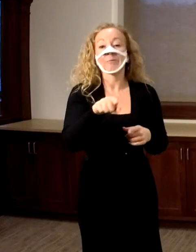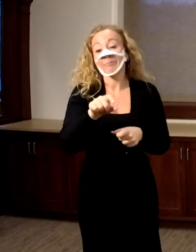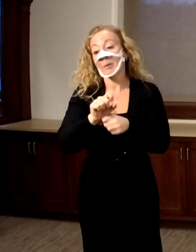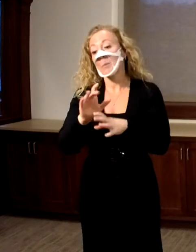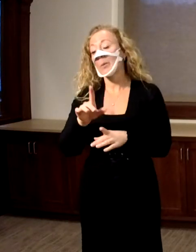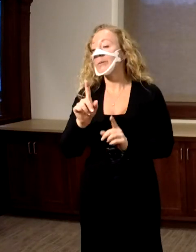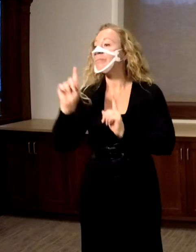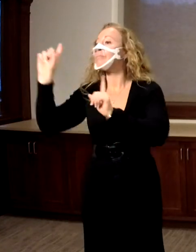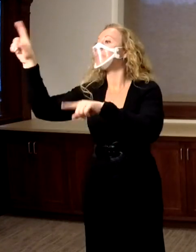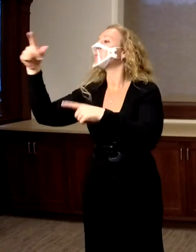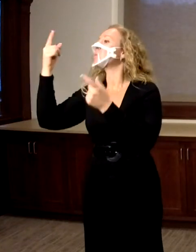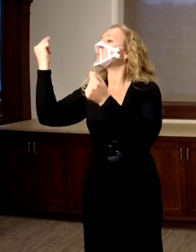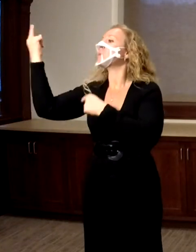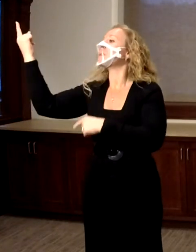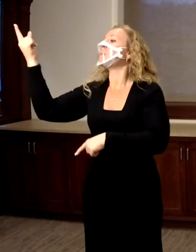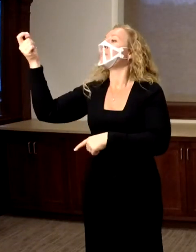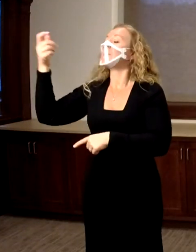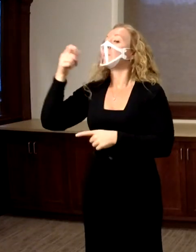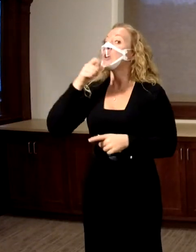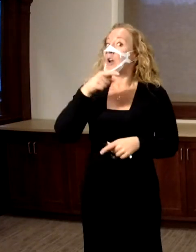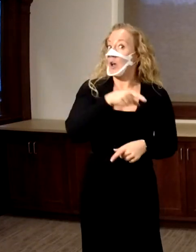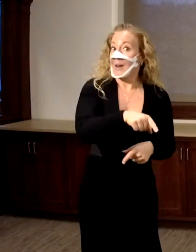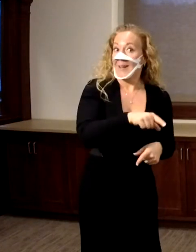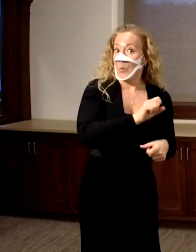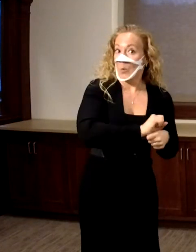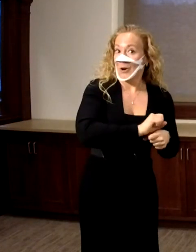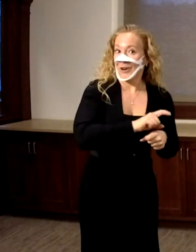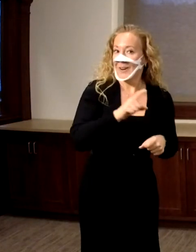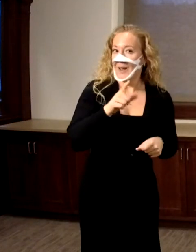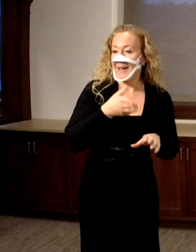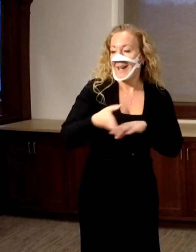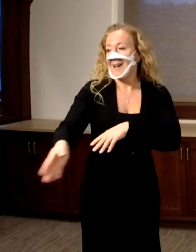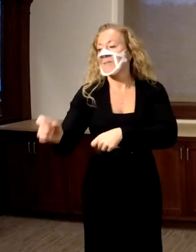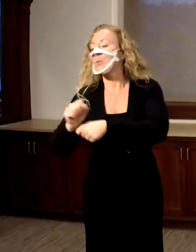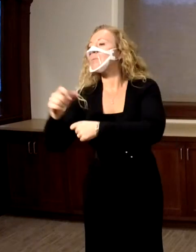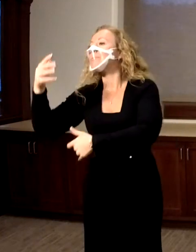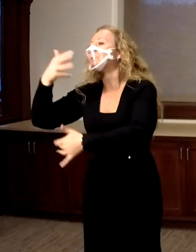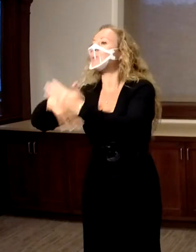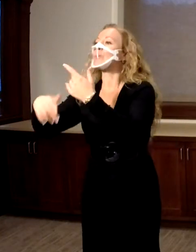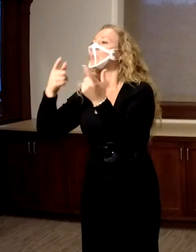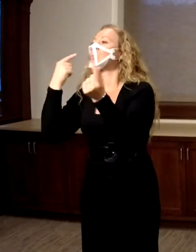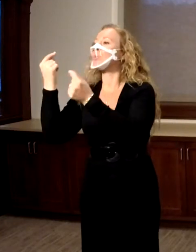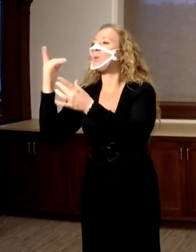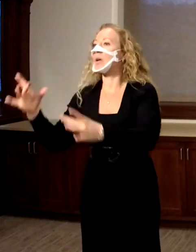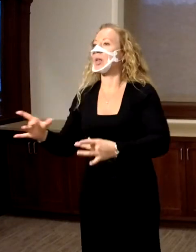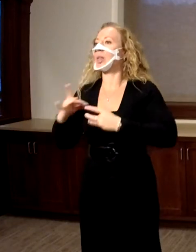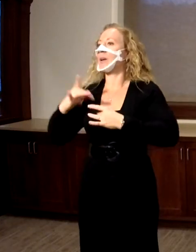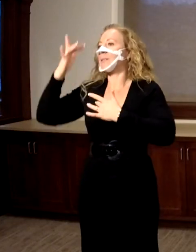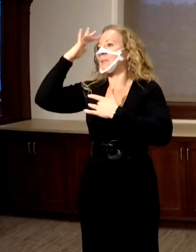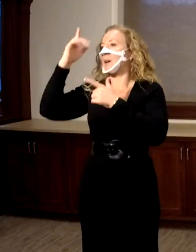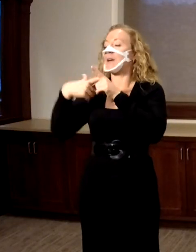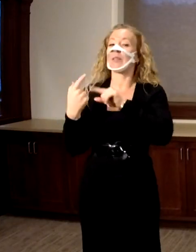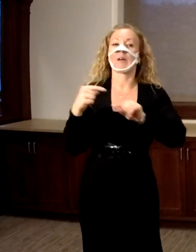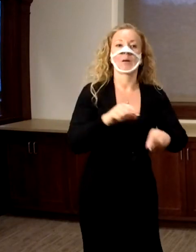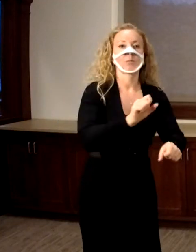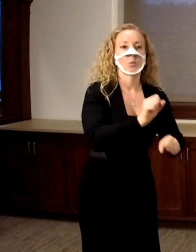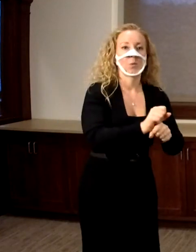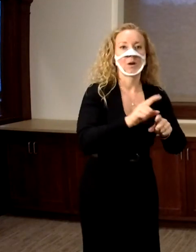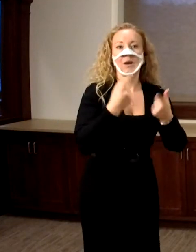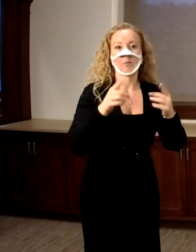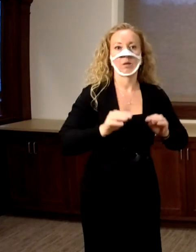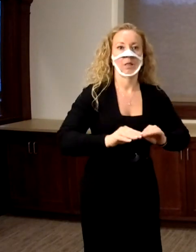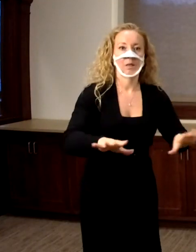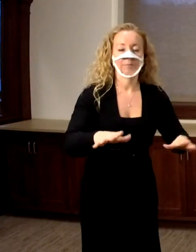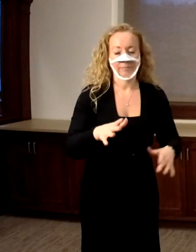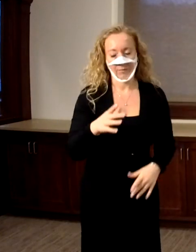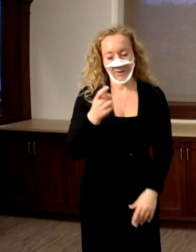were exposed outside of work, but rather at social gatherings. I get it. You